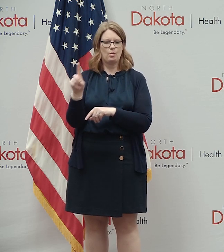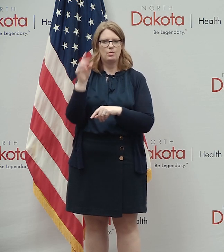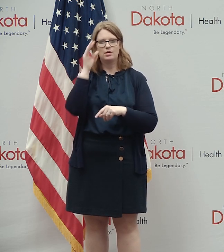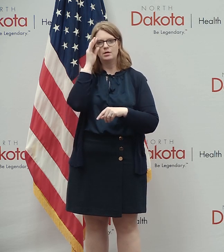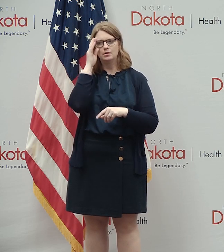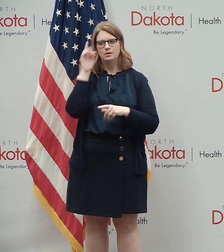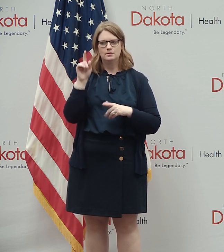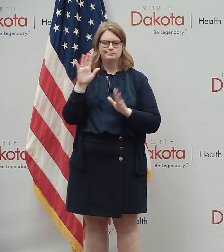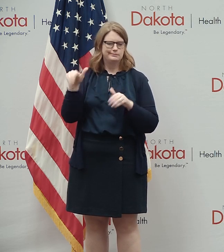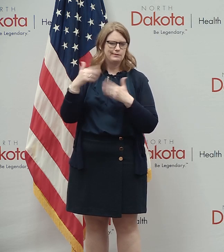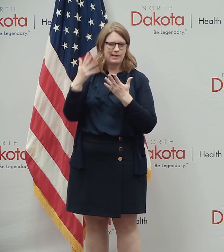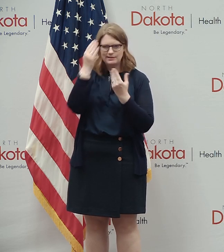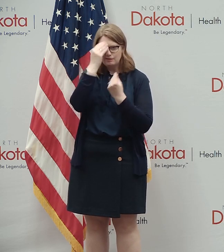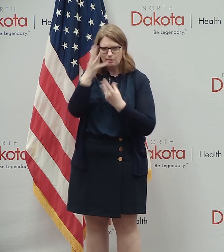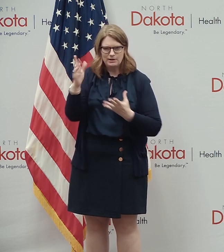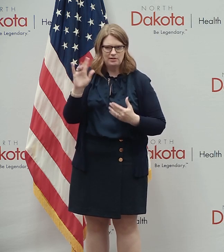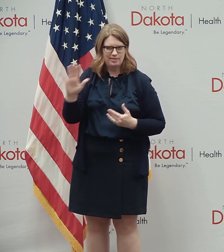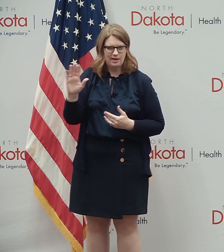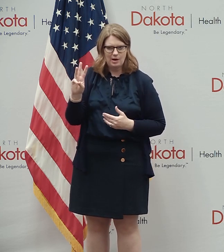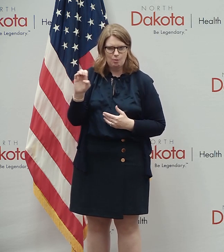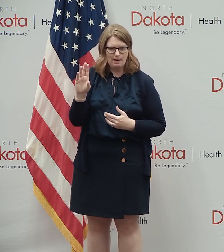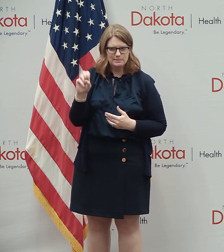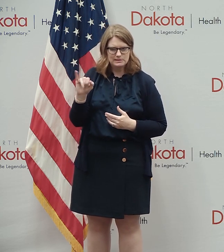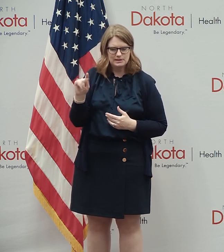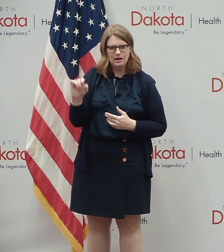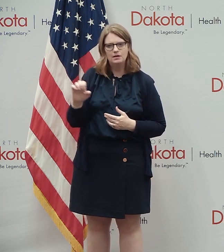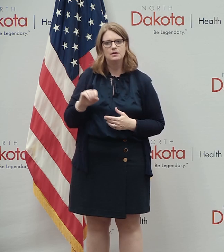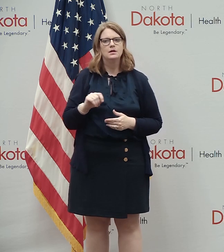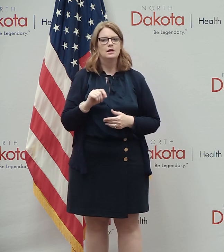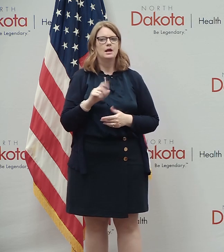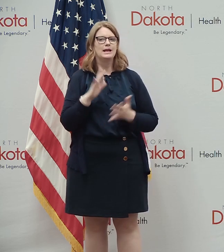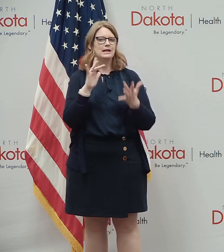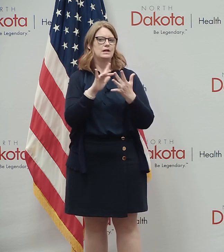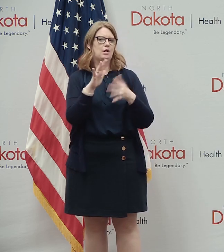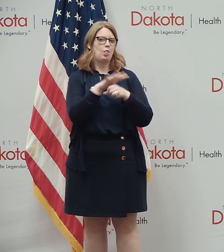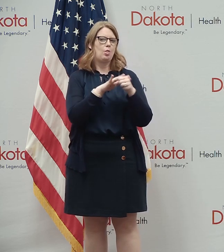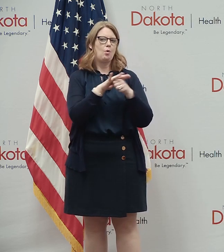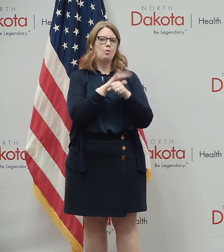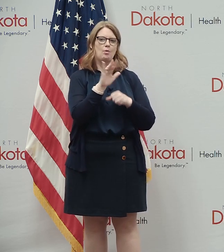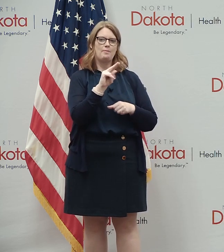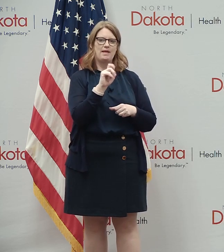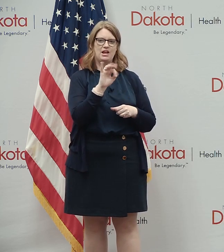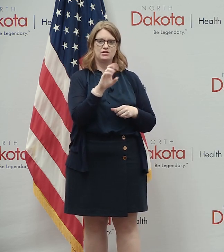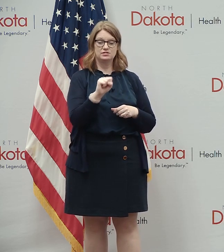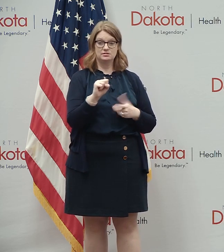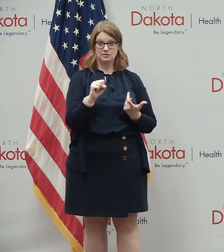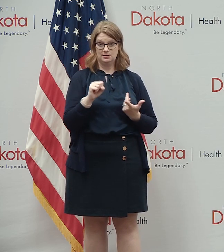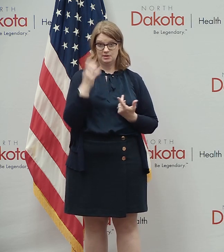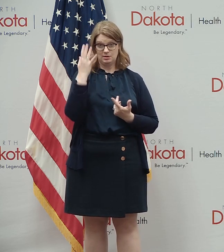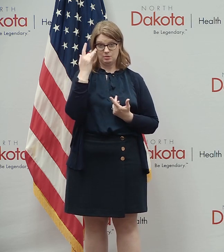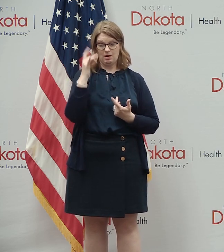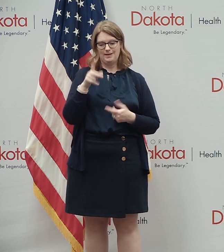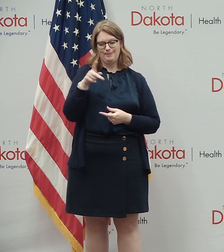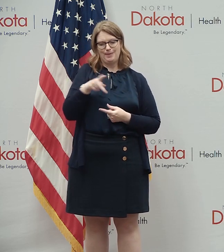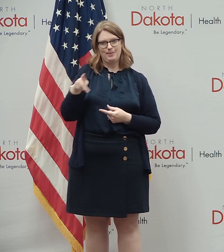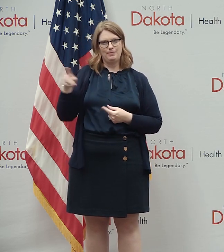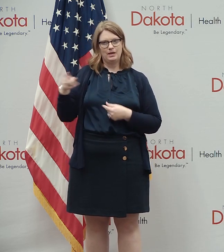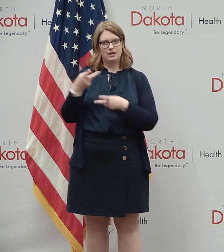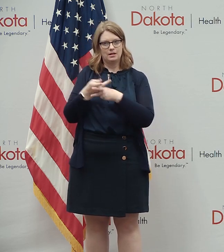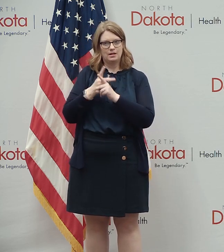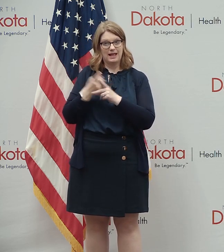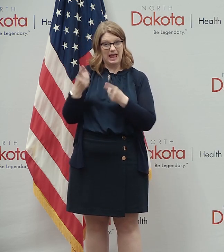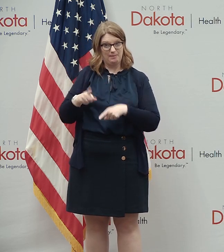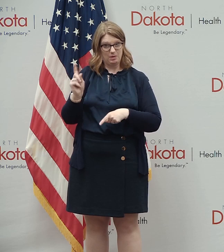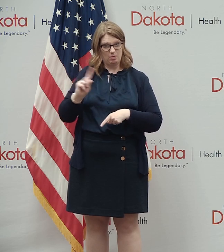got information on their website. And also, again, contact your local banker, because all these PPP loans are done through the local